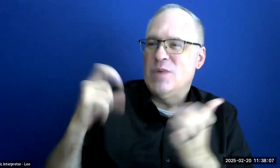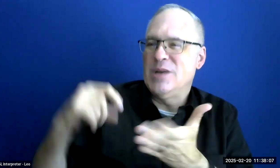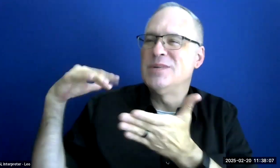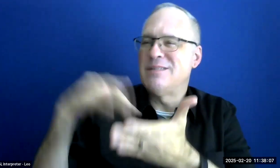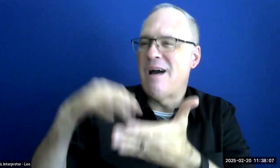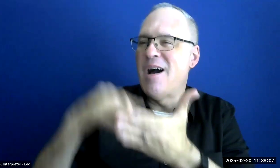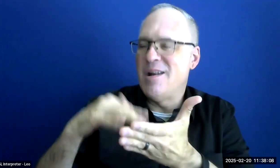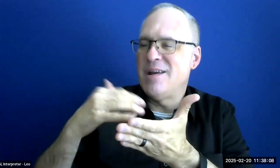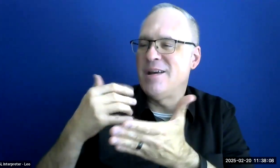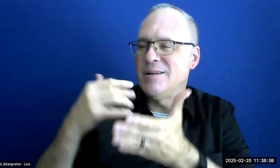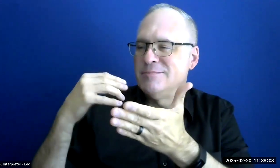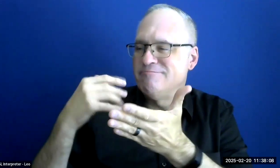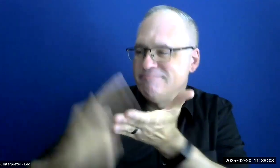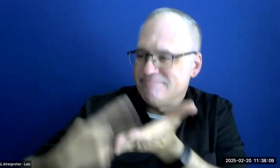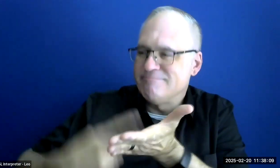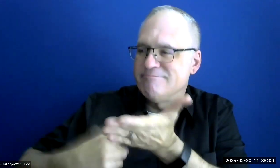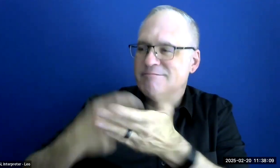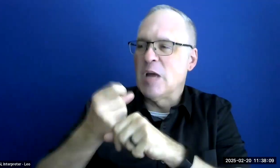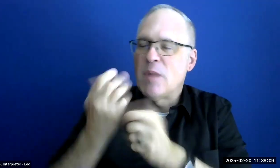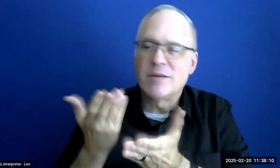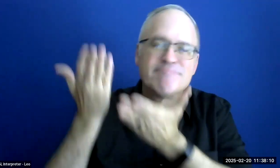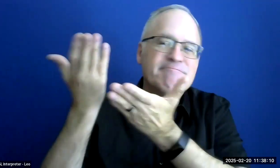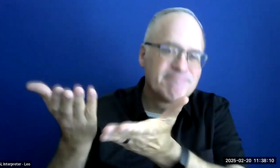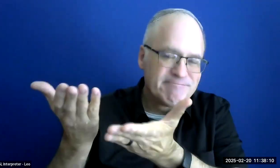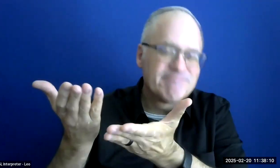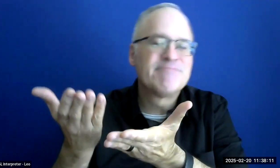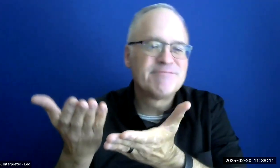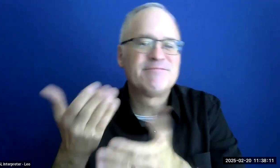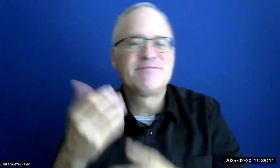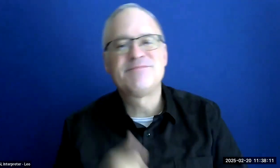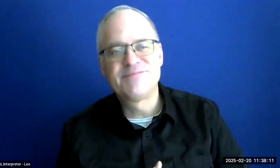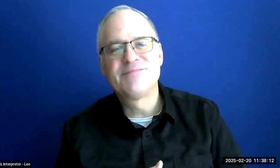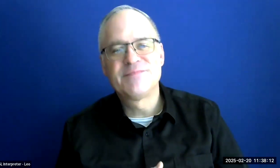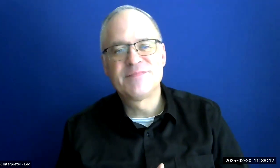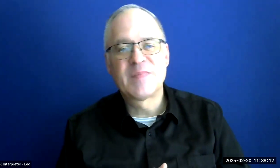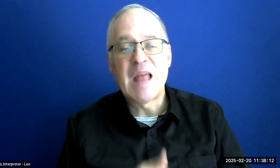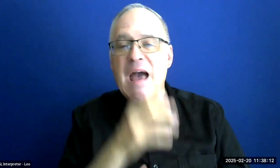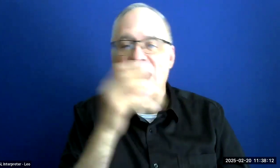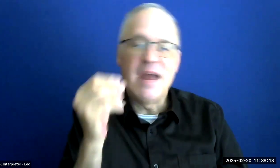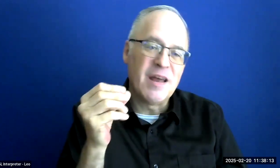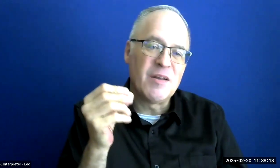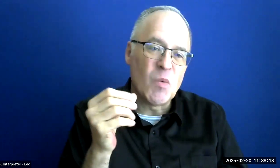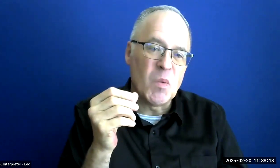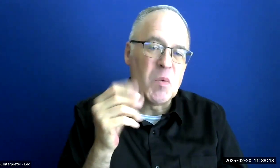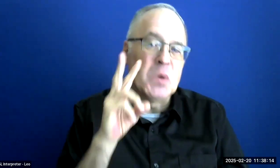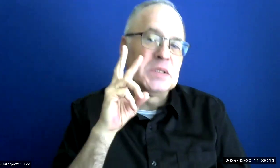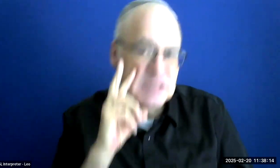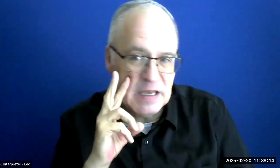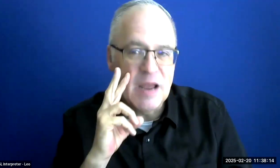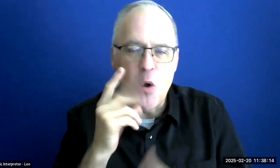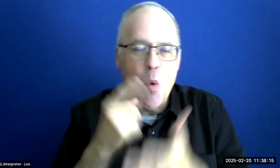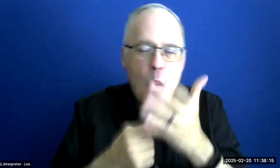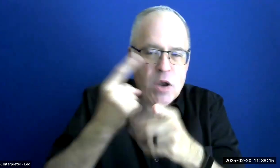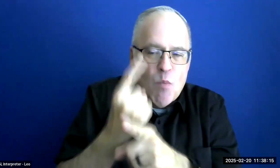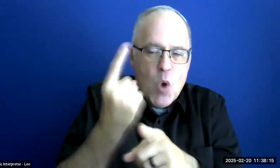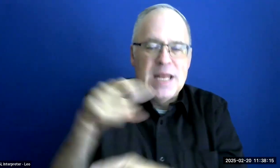additional kinds of legislation needs to be introduced to address what is perceived to be an appropriate need. And as